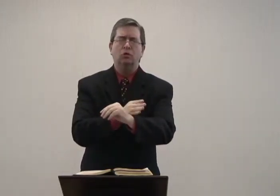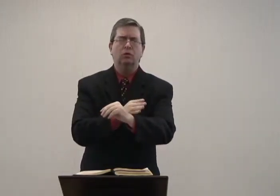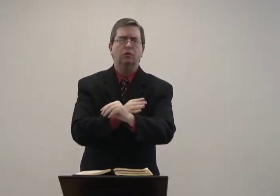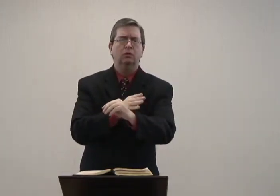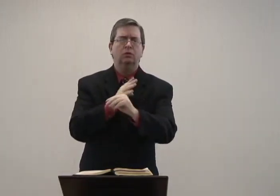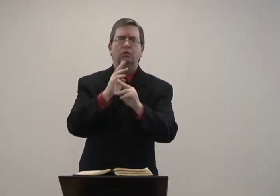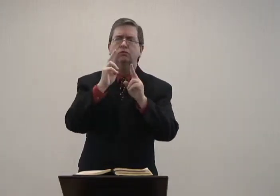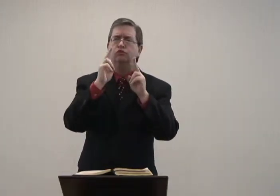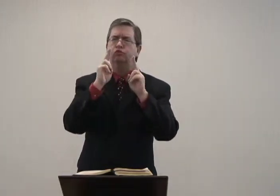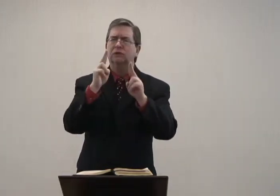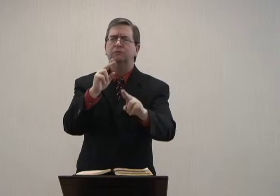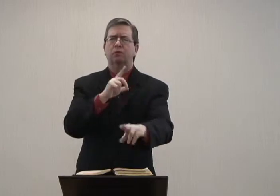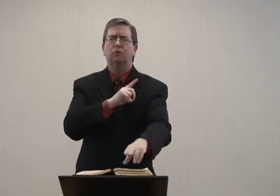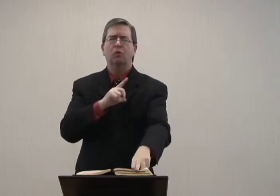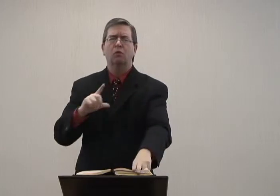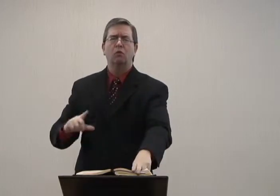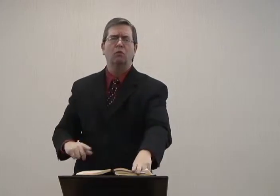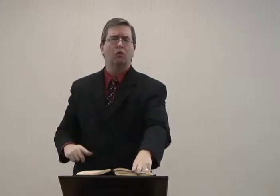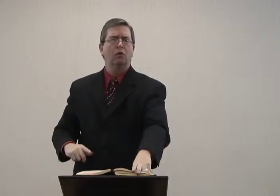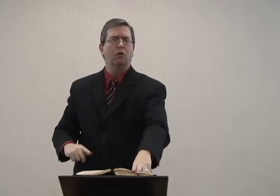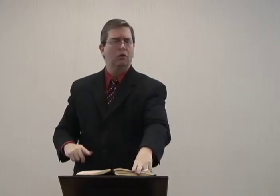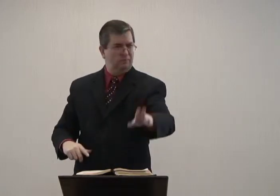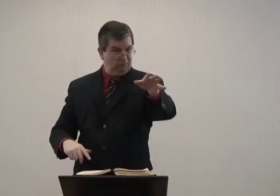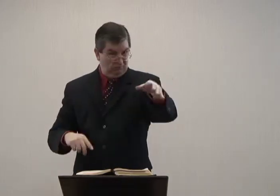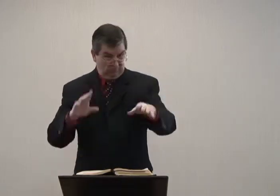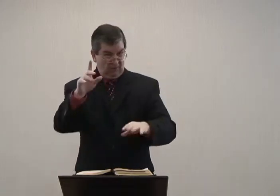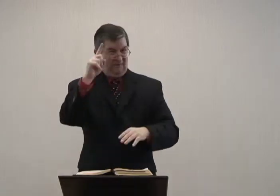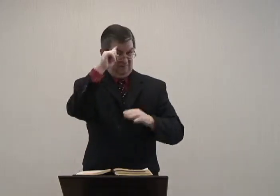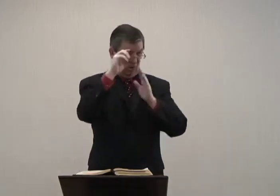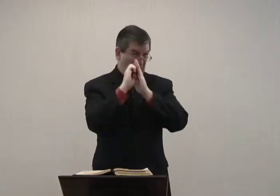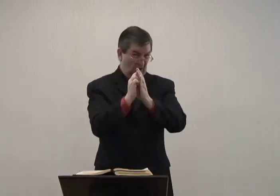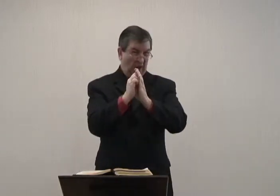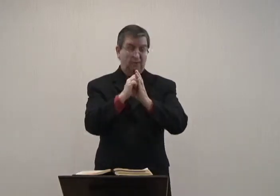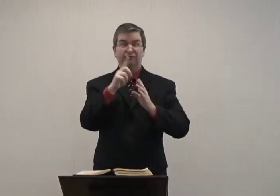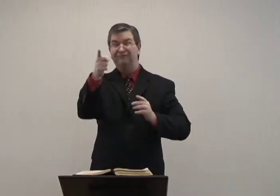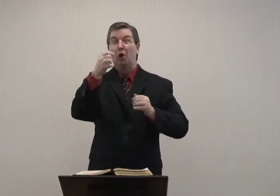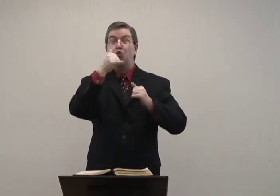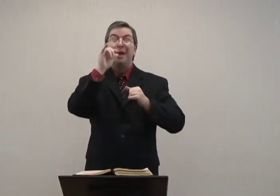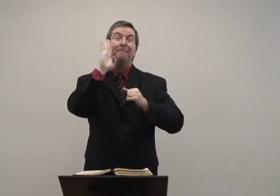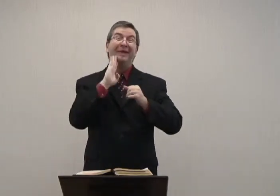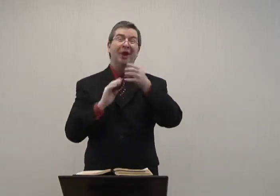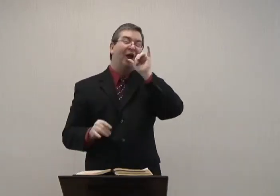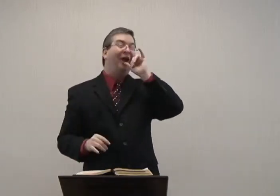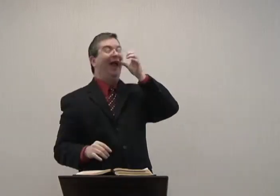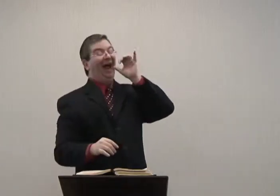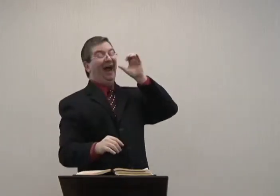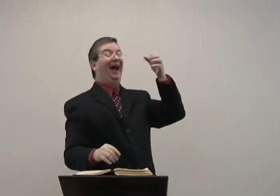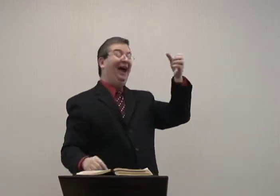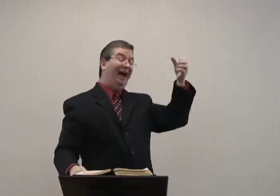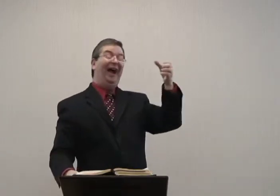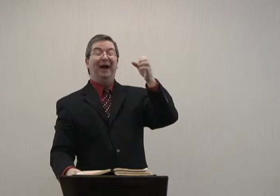Prayer is very powerful. Respect the Lord. For example, if you're drinking